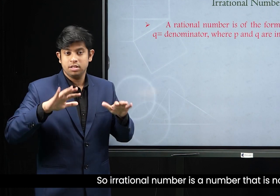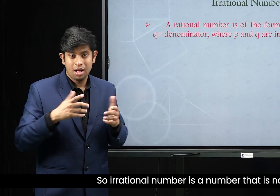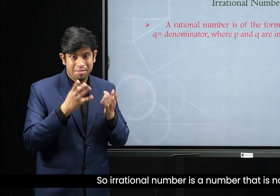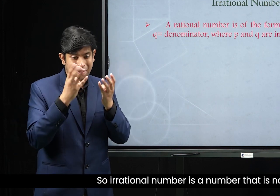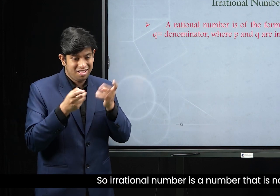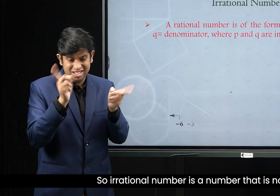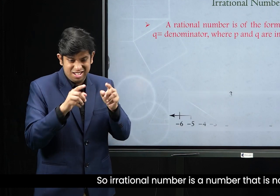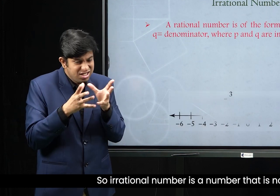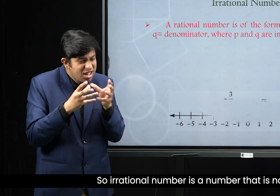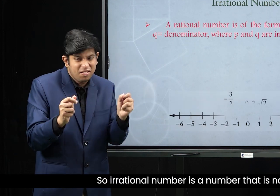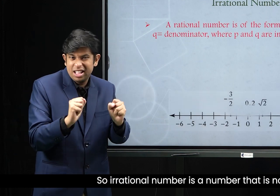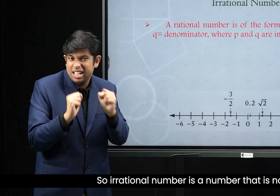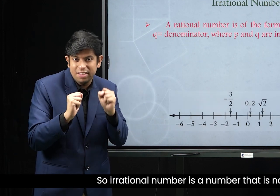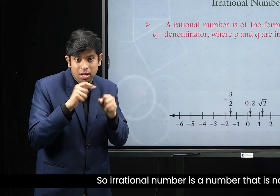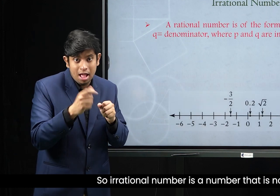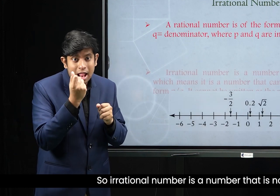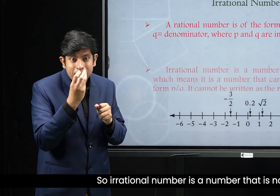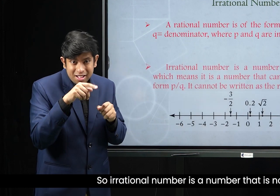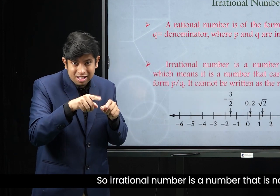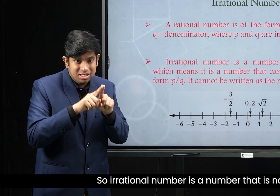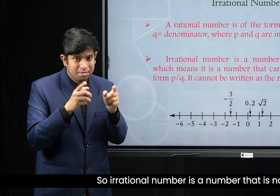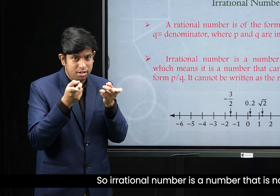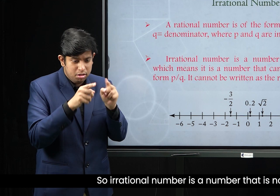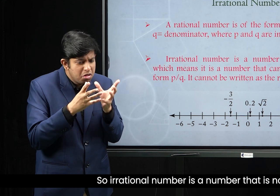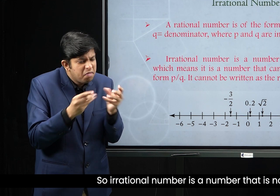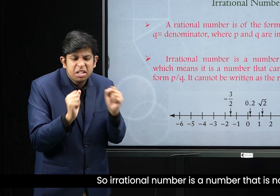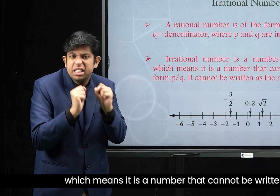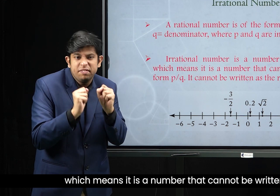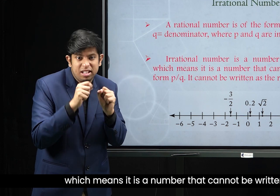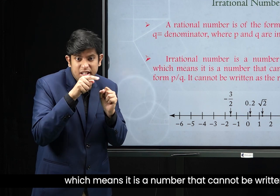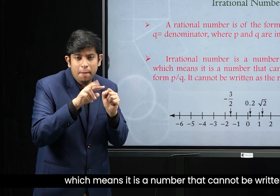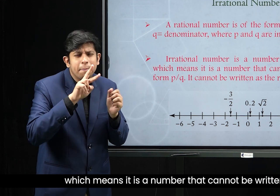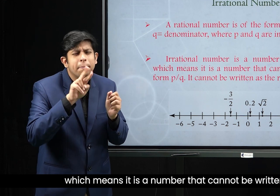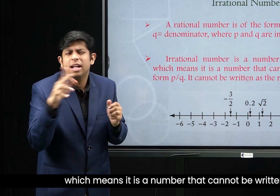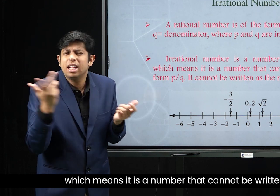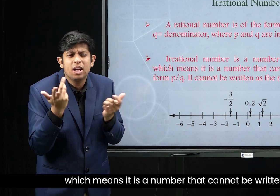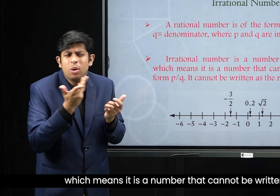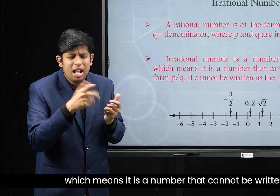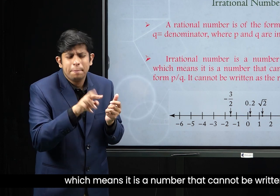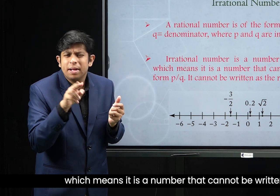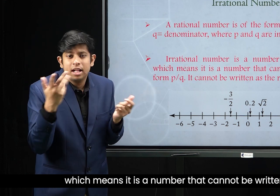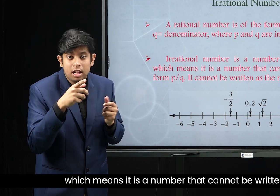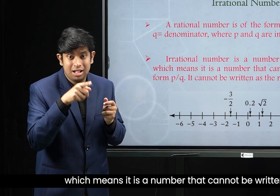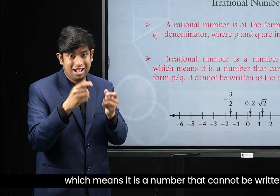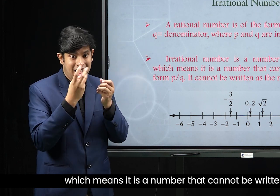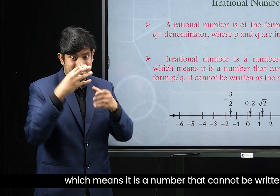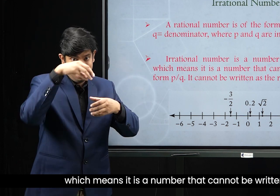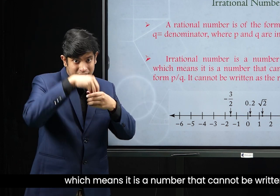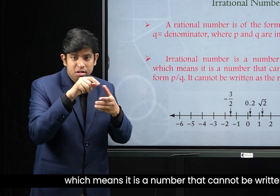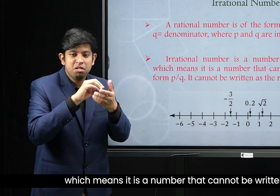So, irrational number is a number that is not rational, which means it is a number that cannot be written in the form